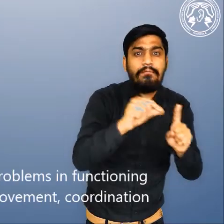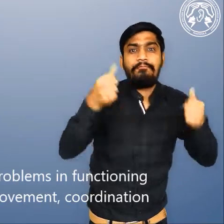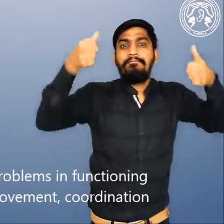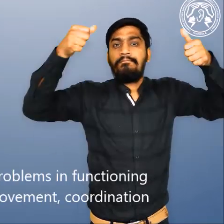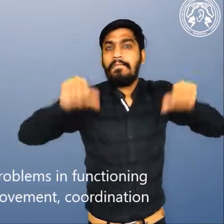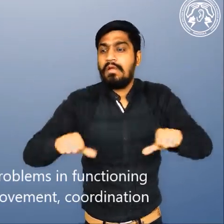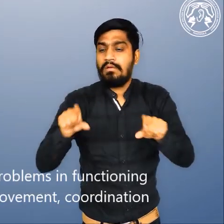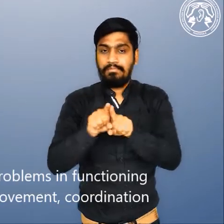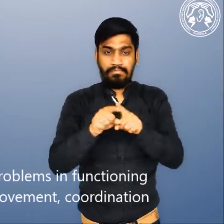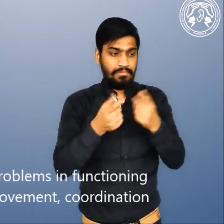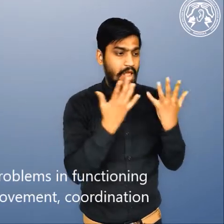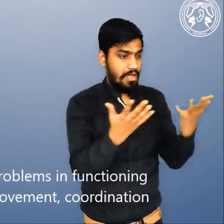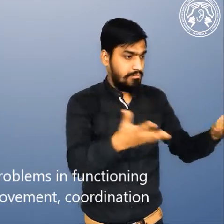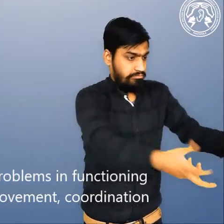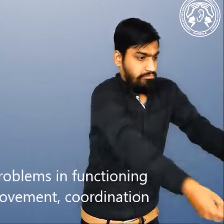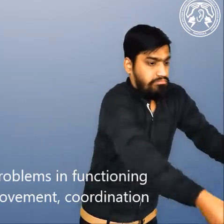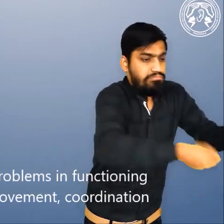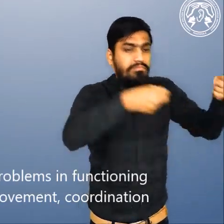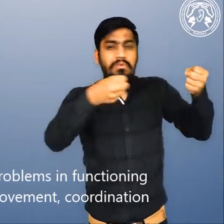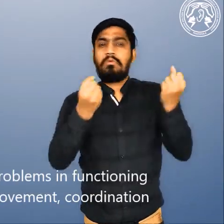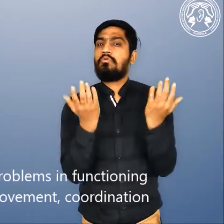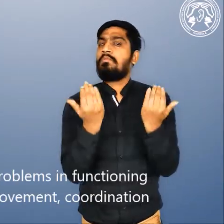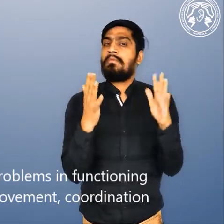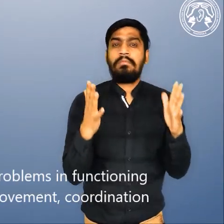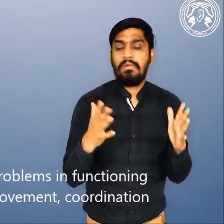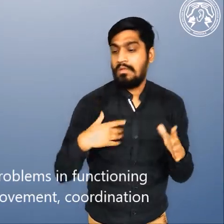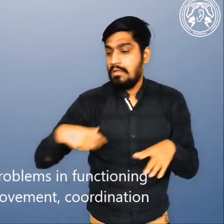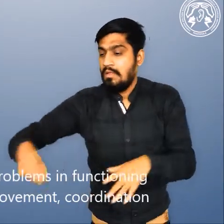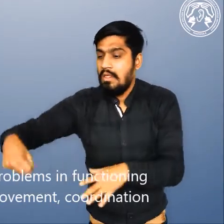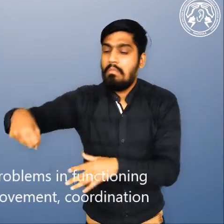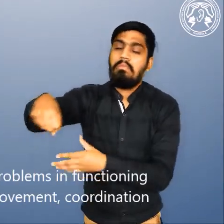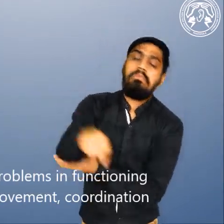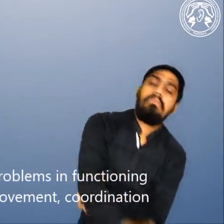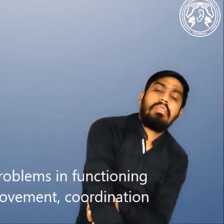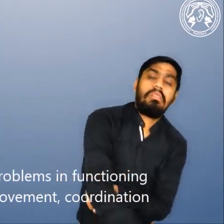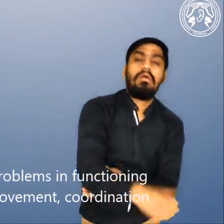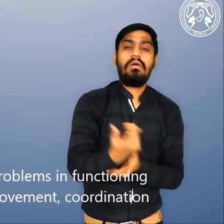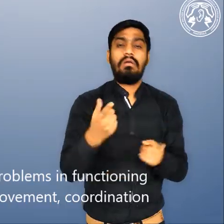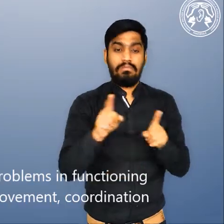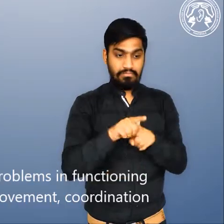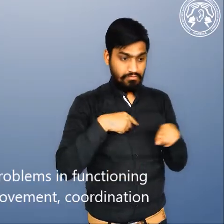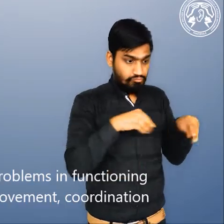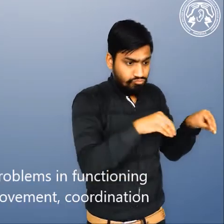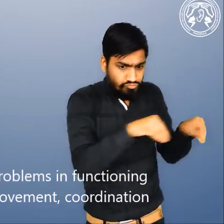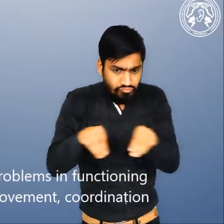This leads to problems in functioning, example holding, movement, coordination.